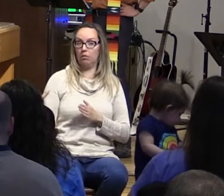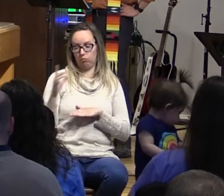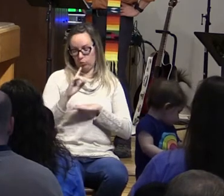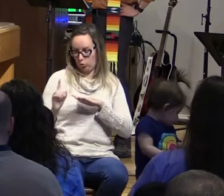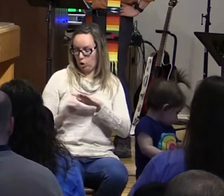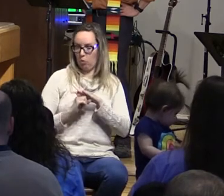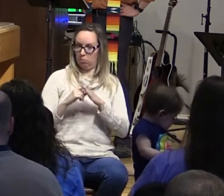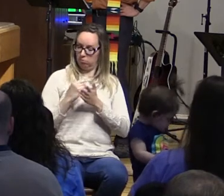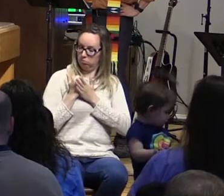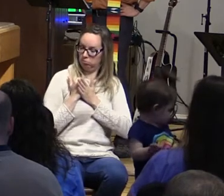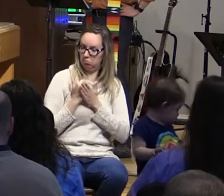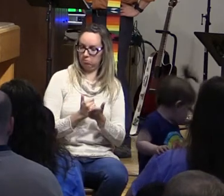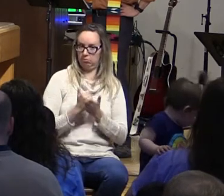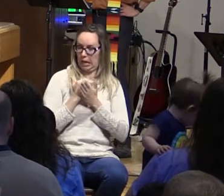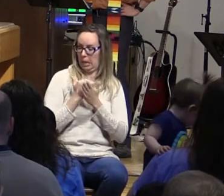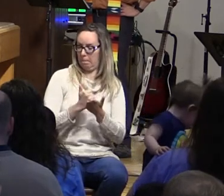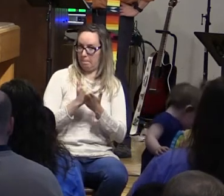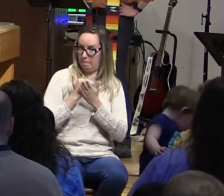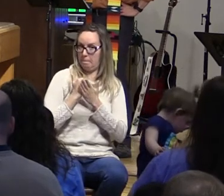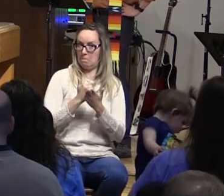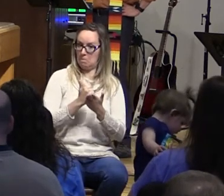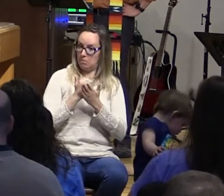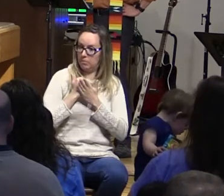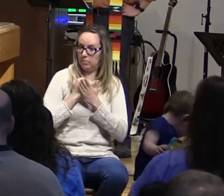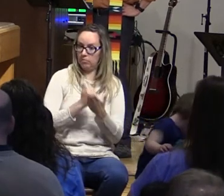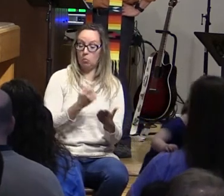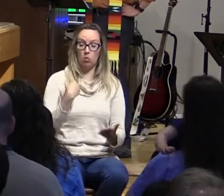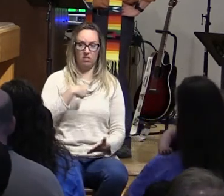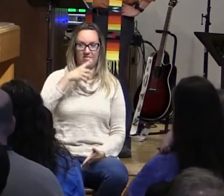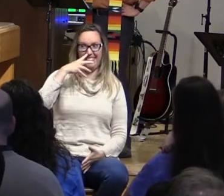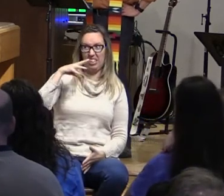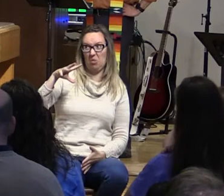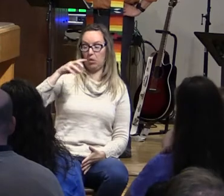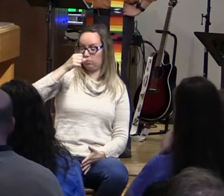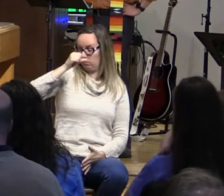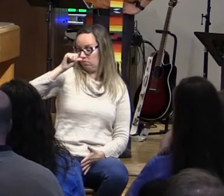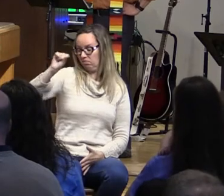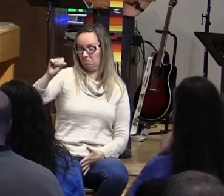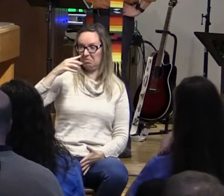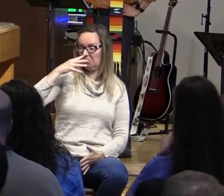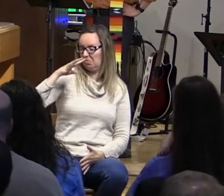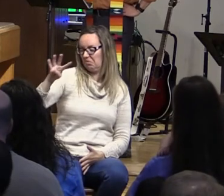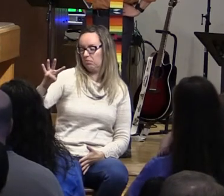work despite the ways that we forget to listen to you and to our neighbor.